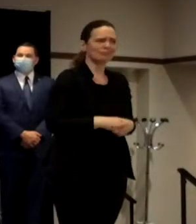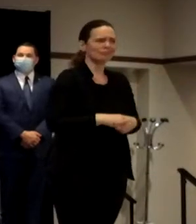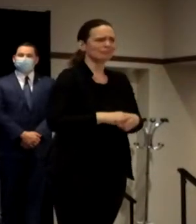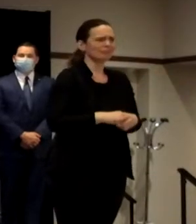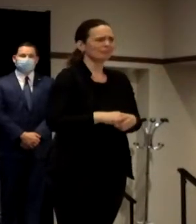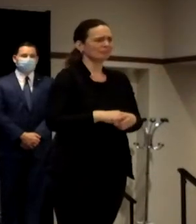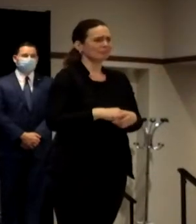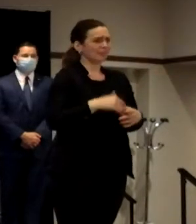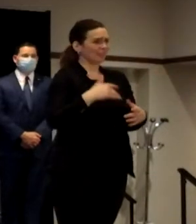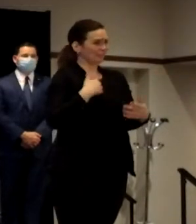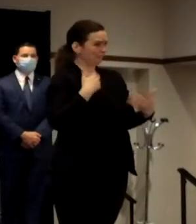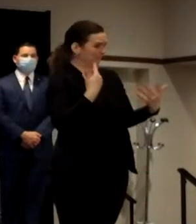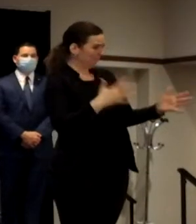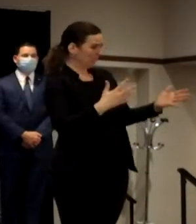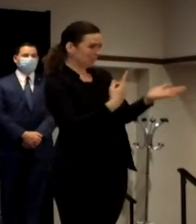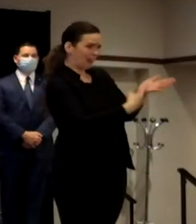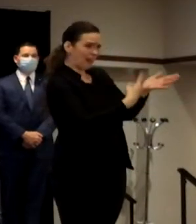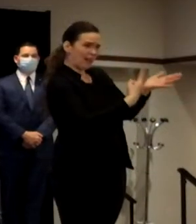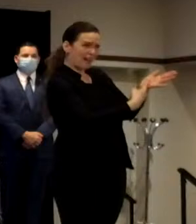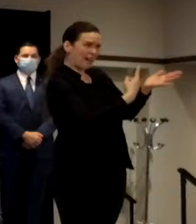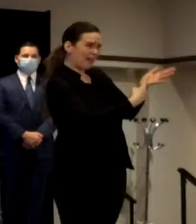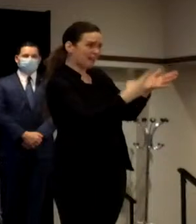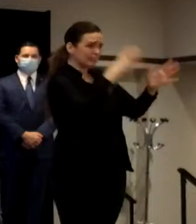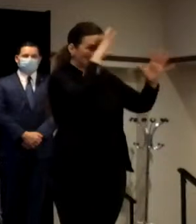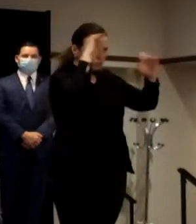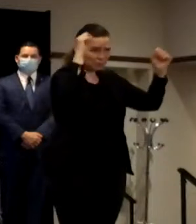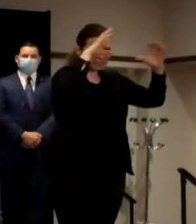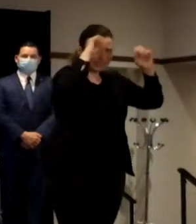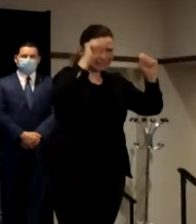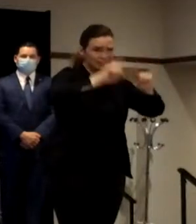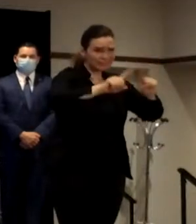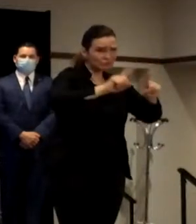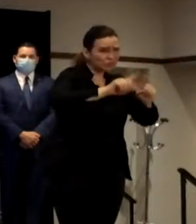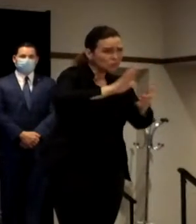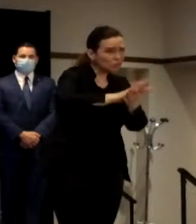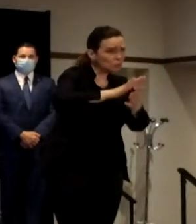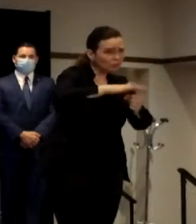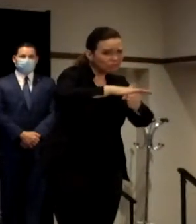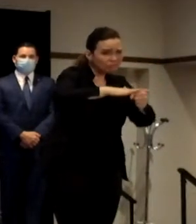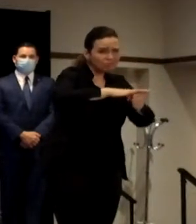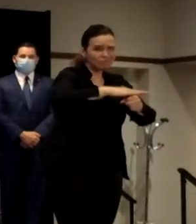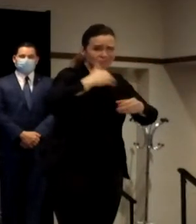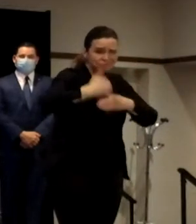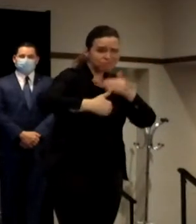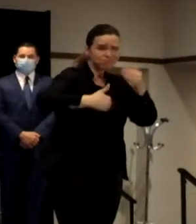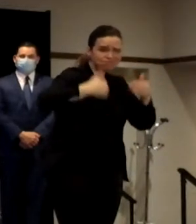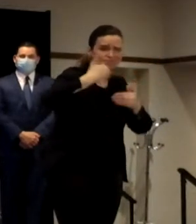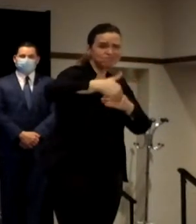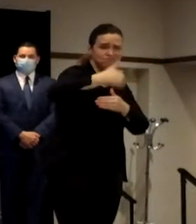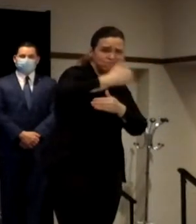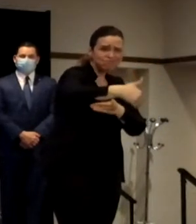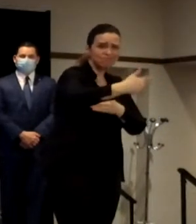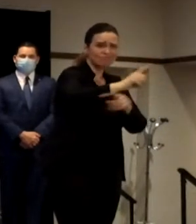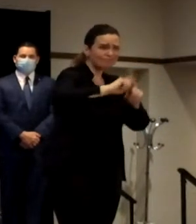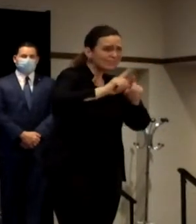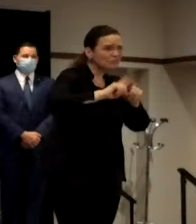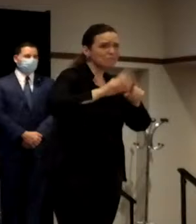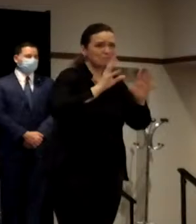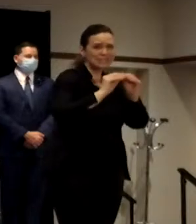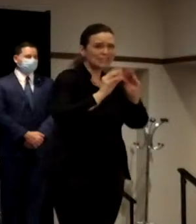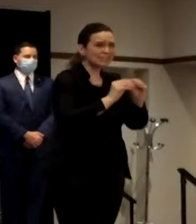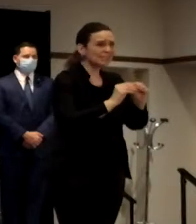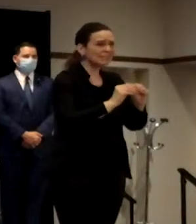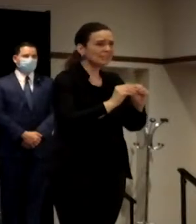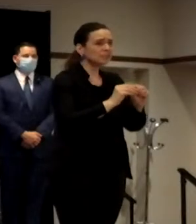with the superintendents at different time intervals, from initial meeting of anxiety in their mind to comfort